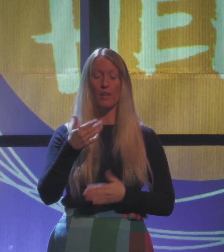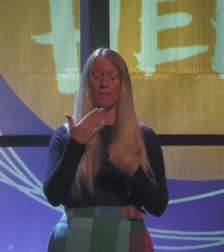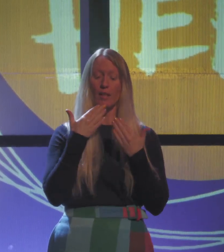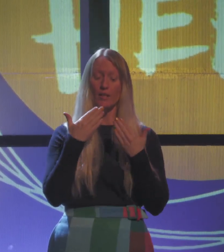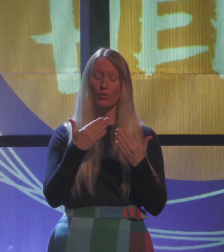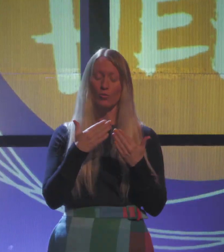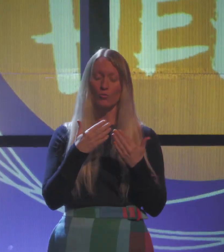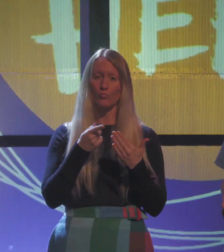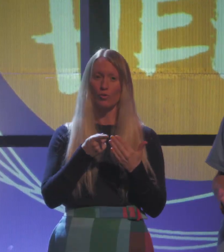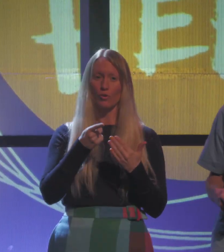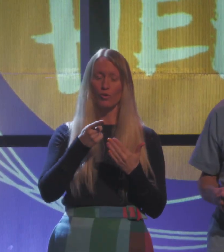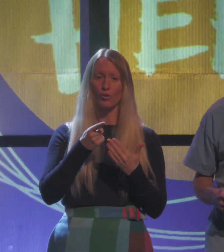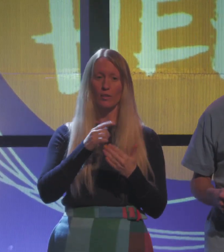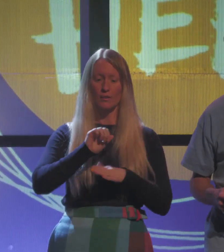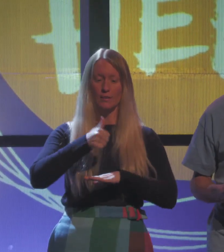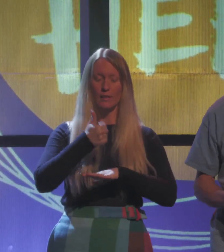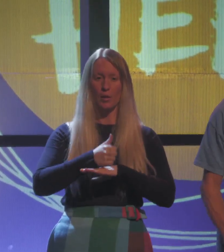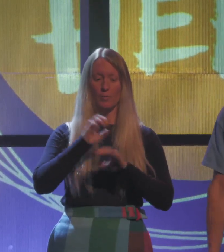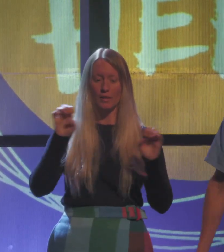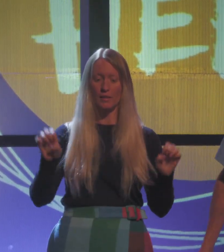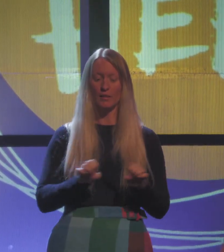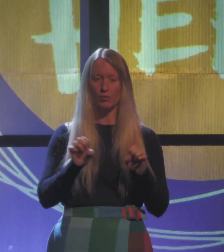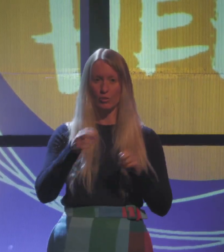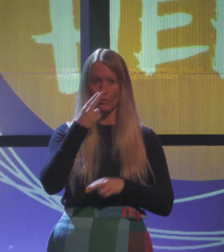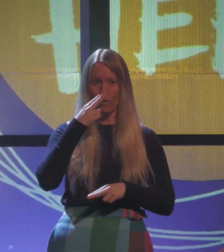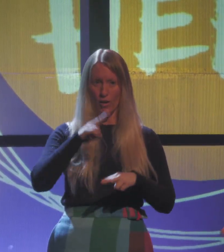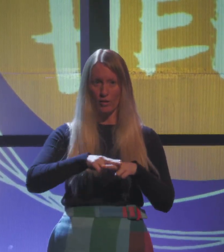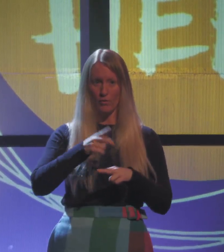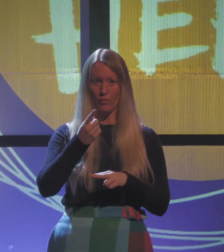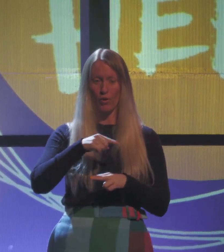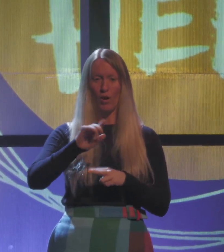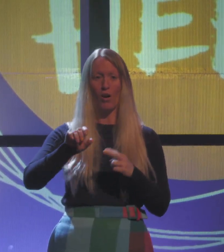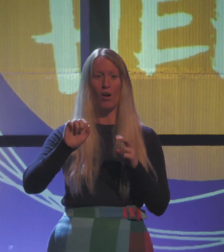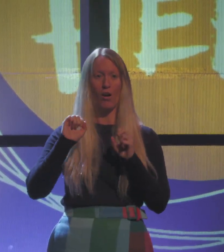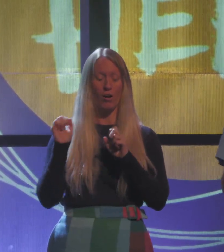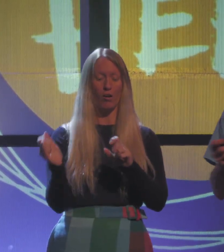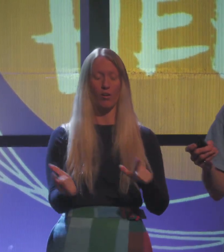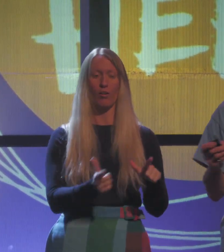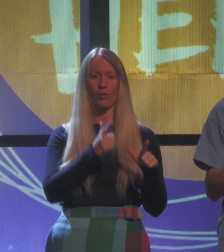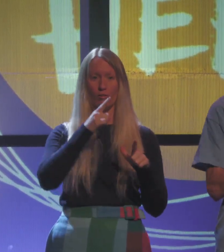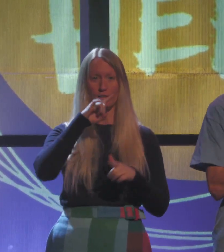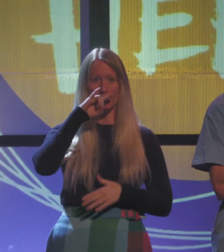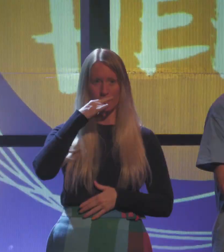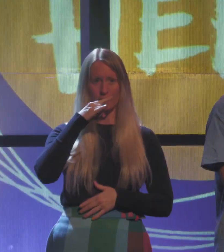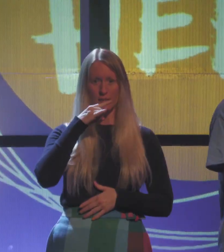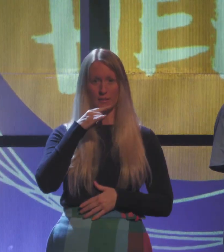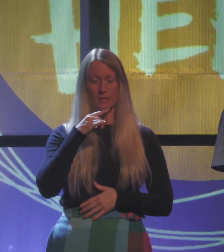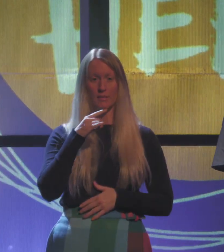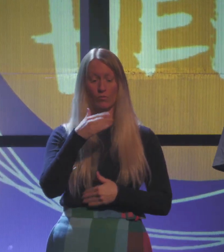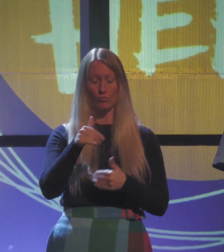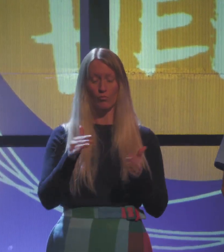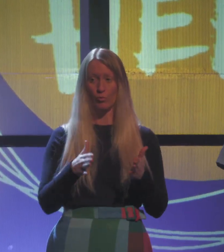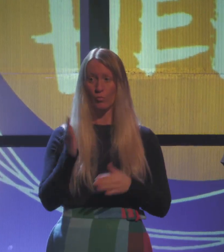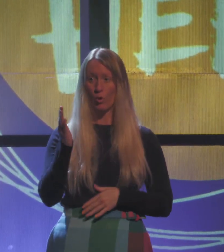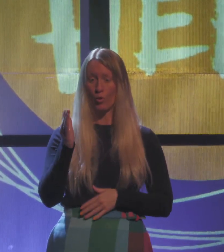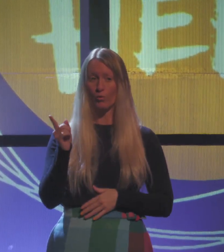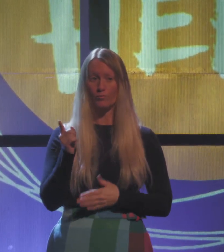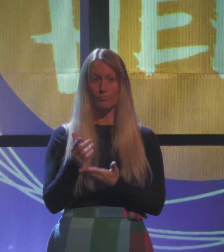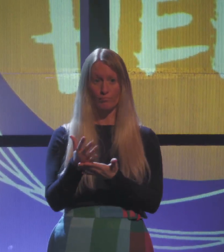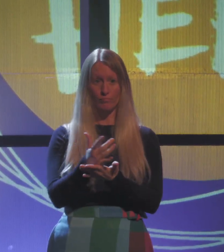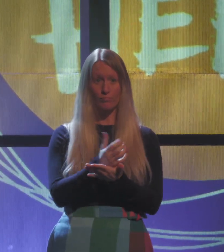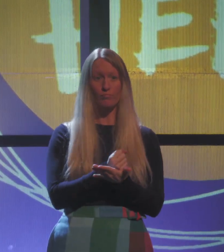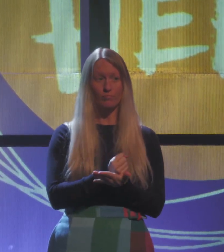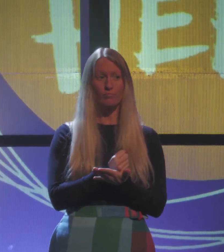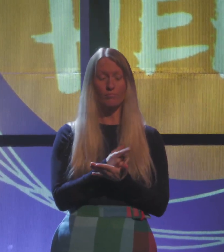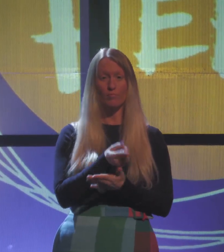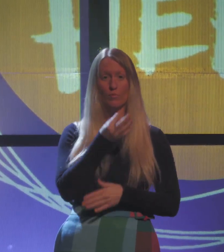for every child that attends on Easter Sunday. Okay, room hosts, time to come around, and we will get you out of here